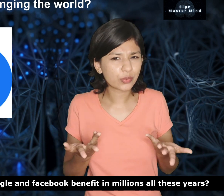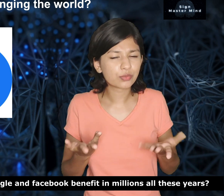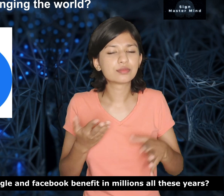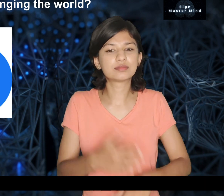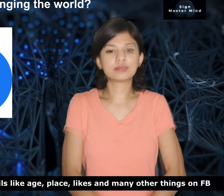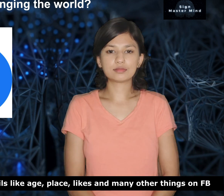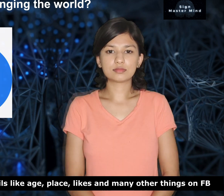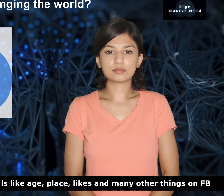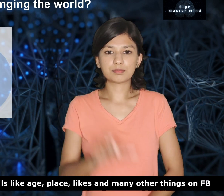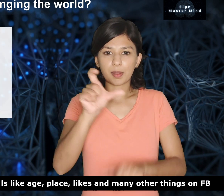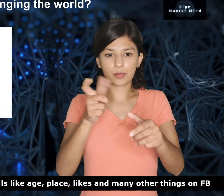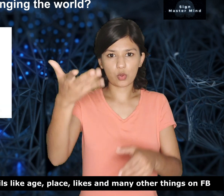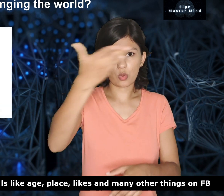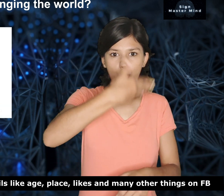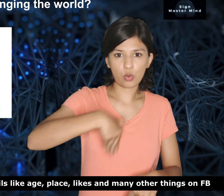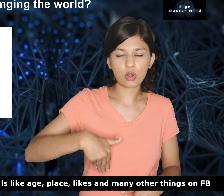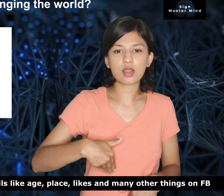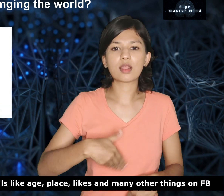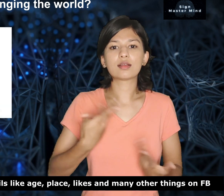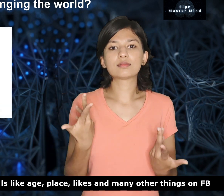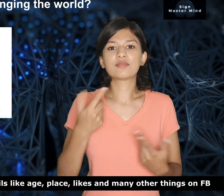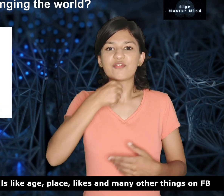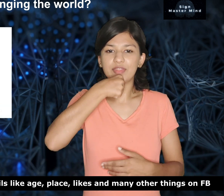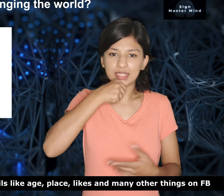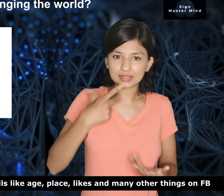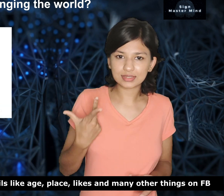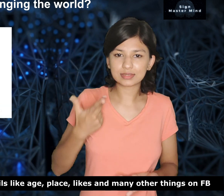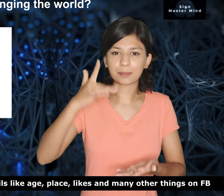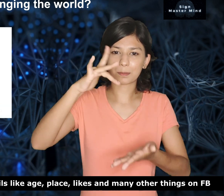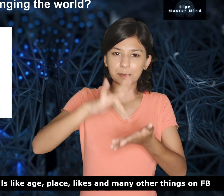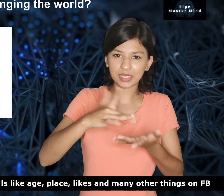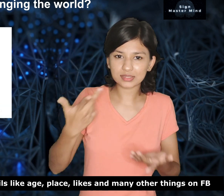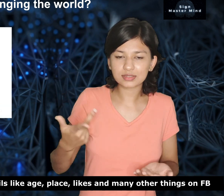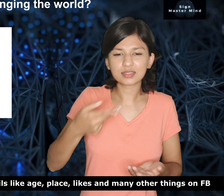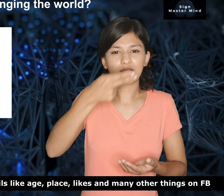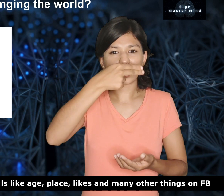We store details like age, place, likes and many other things on FB.